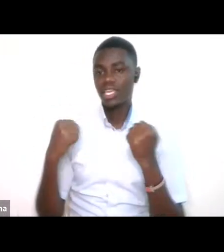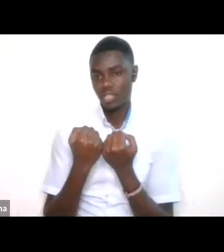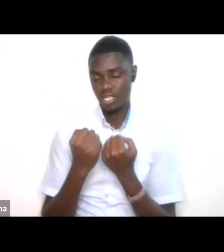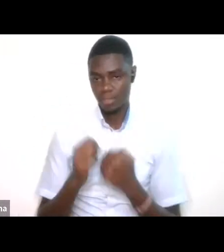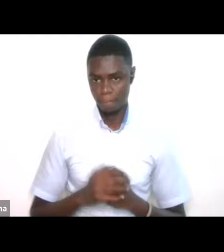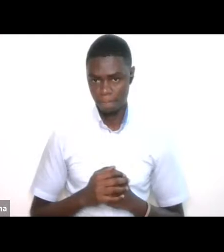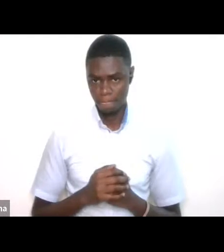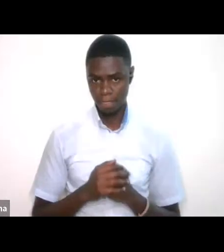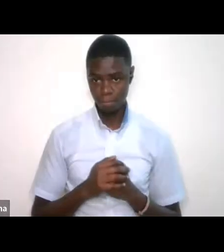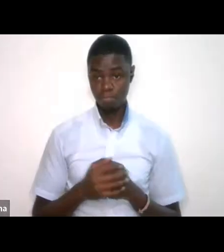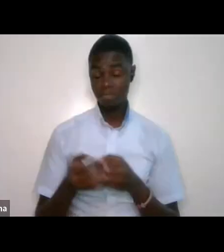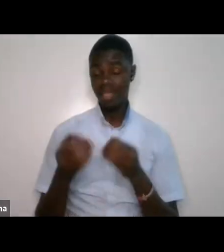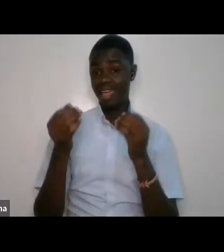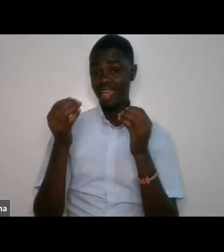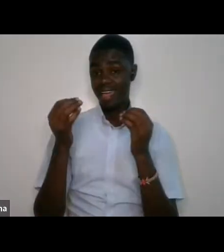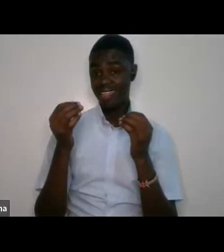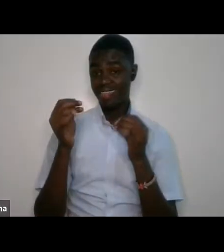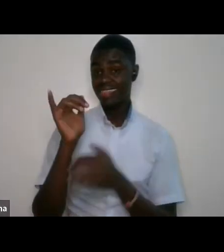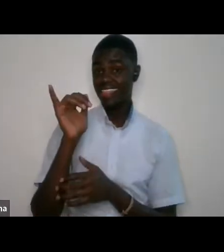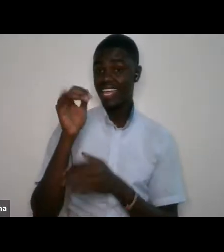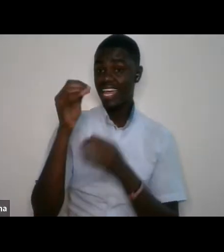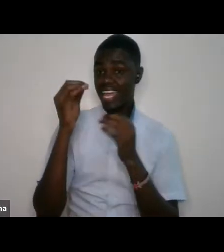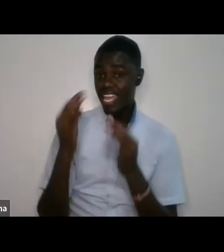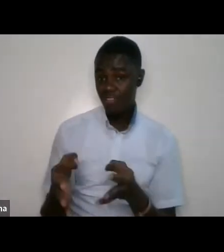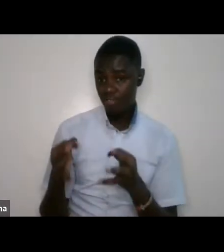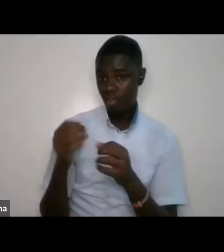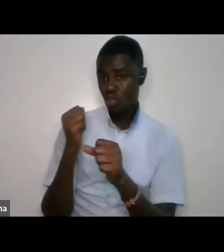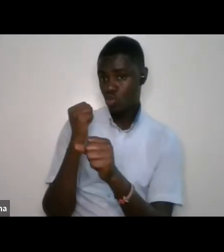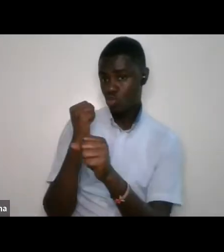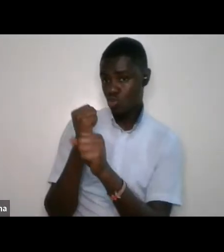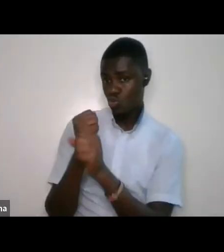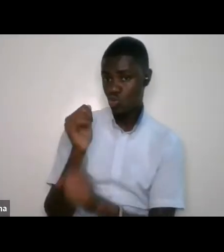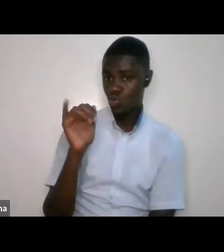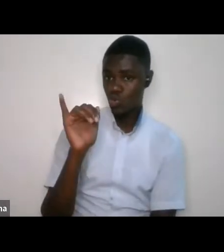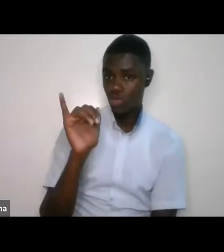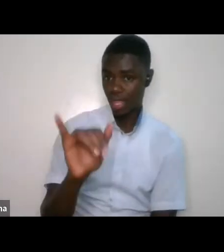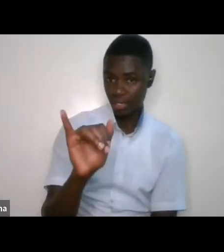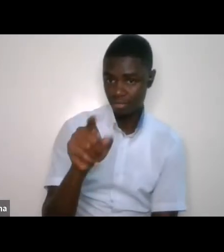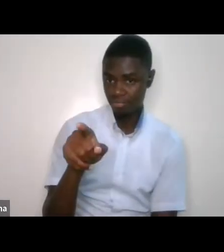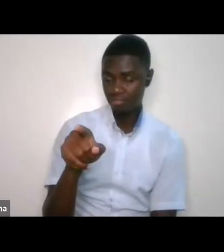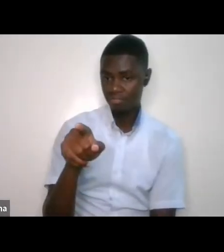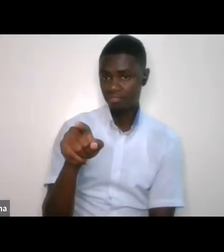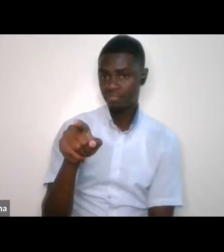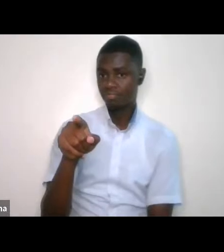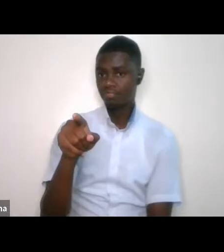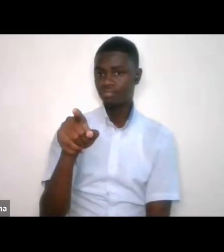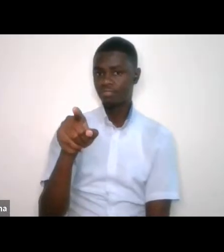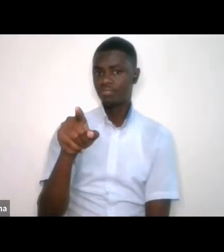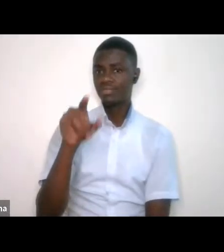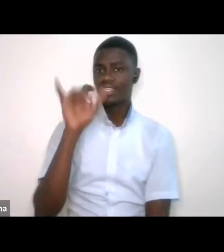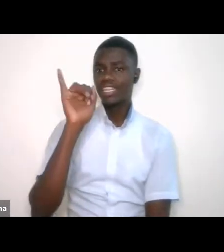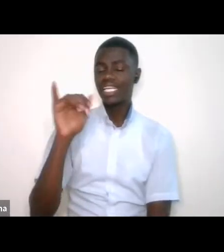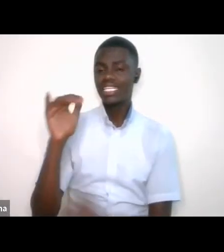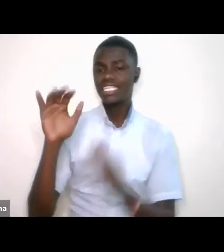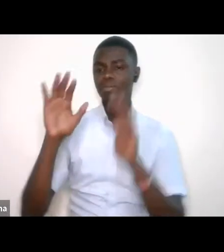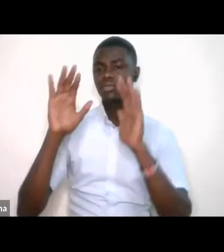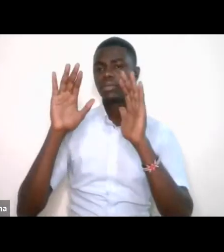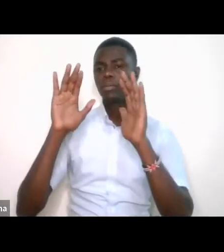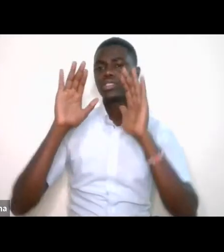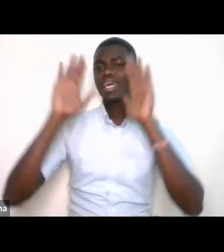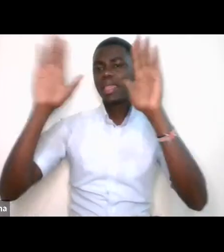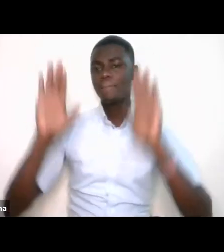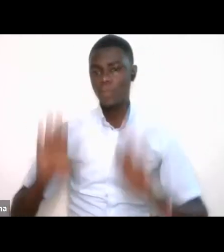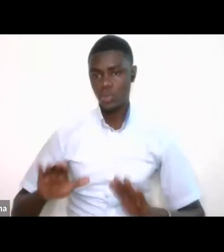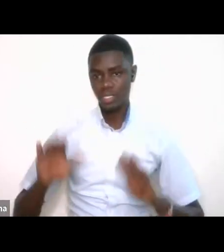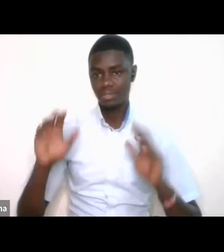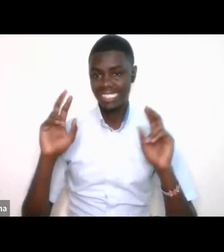And so if you do that, that's, I think, the most significant